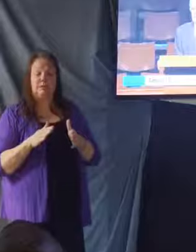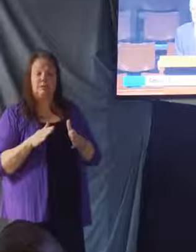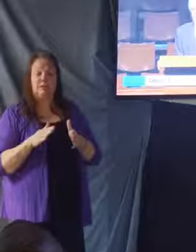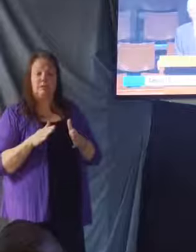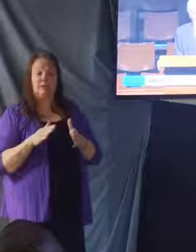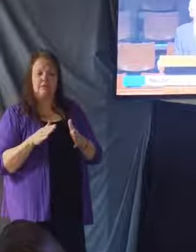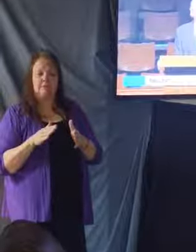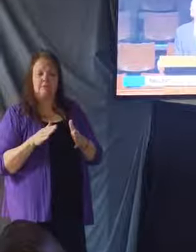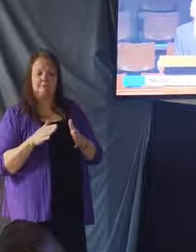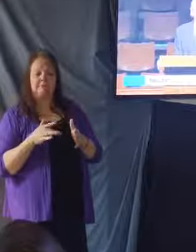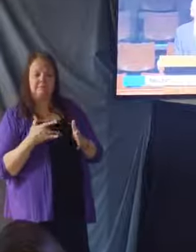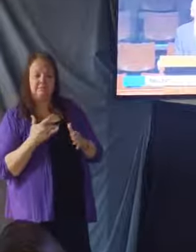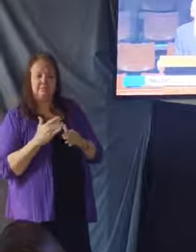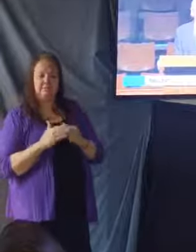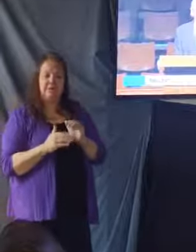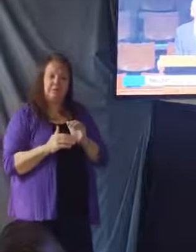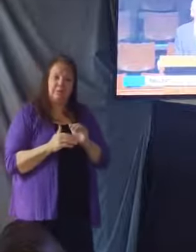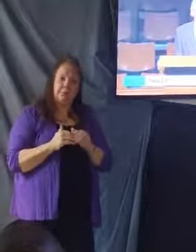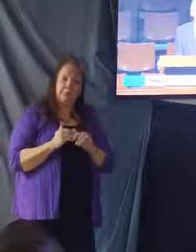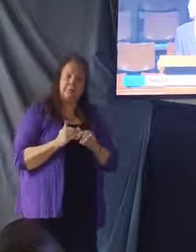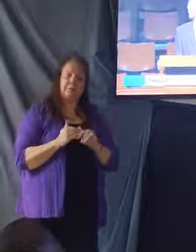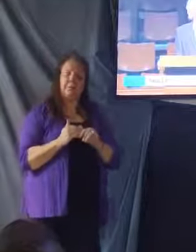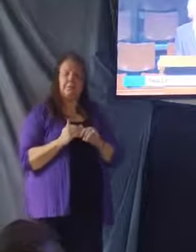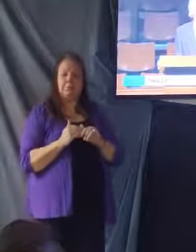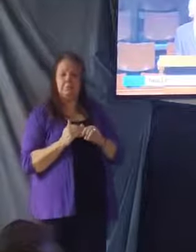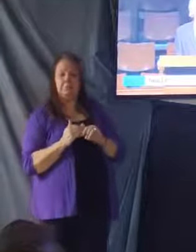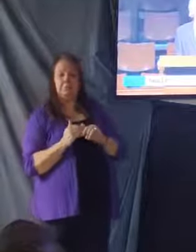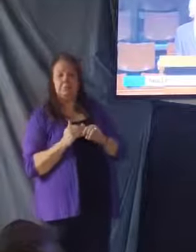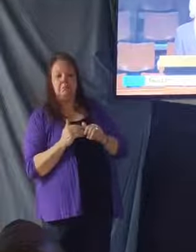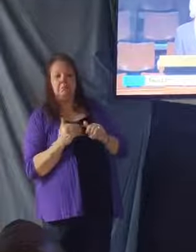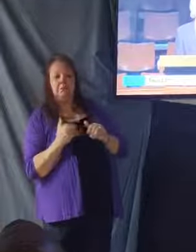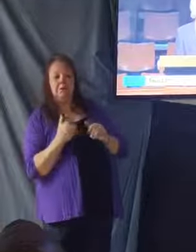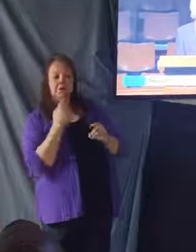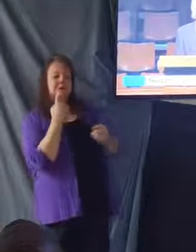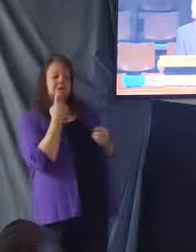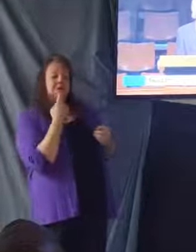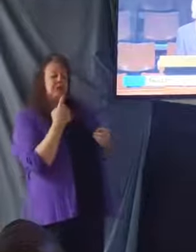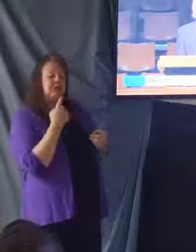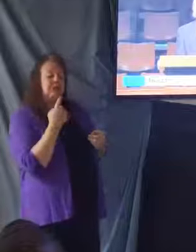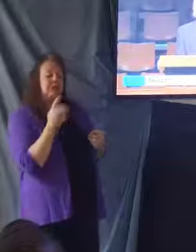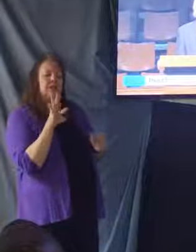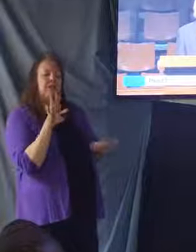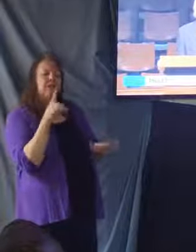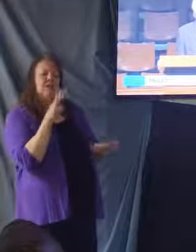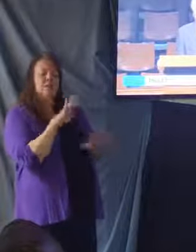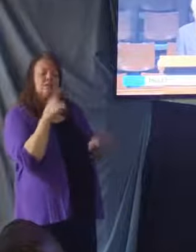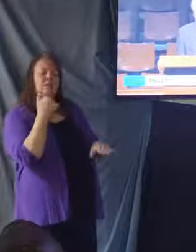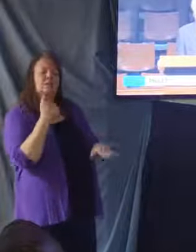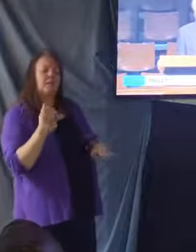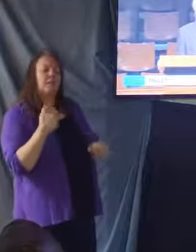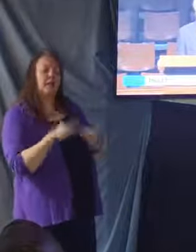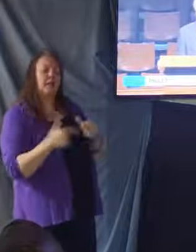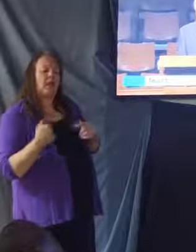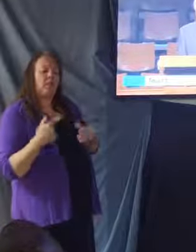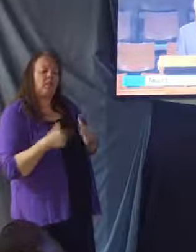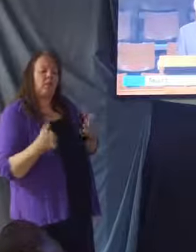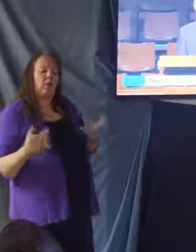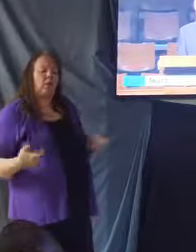who are somewhat comfortable in their ungodly life and don't want to be told that they can't live like